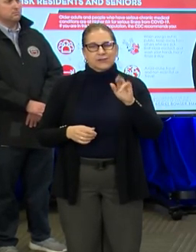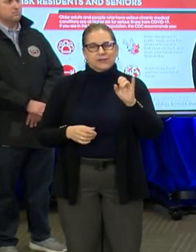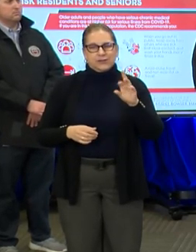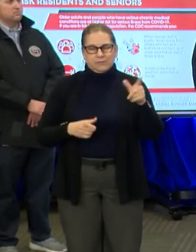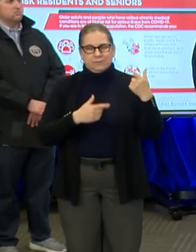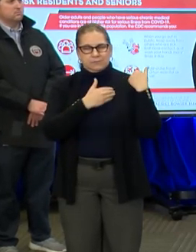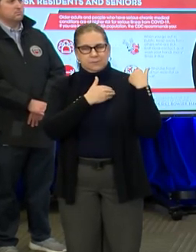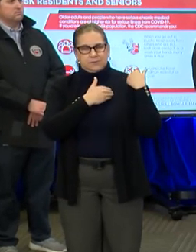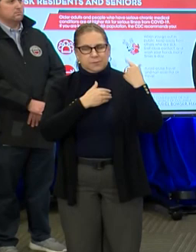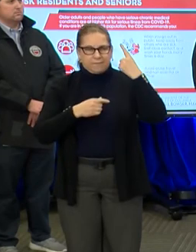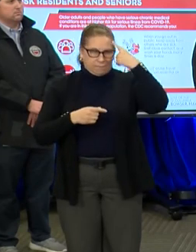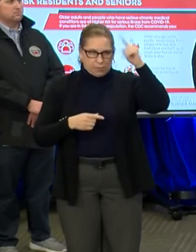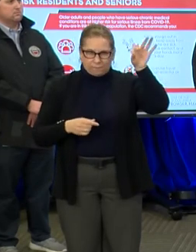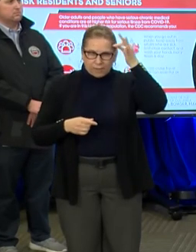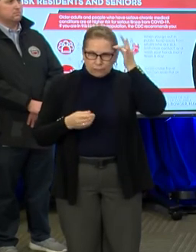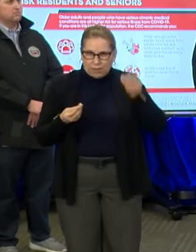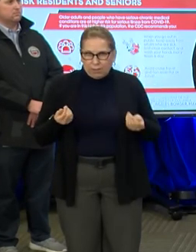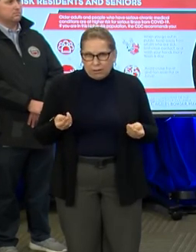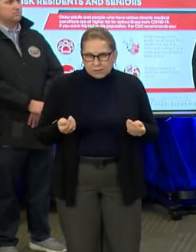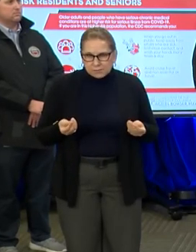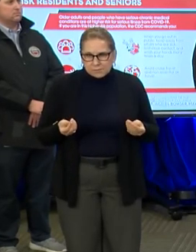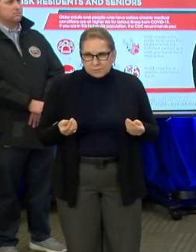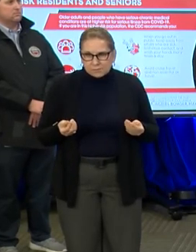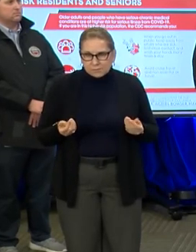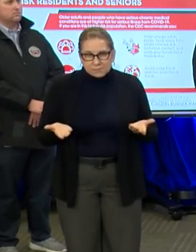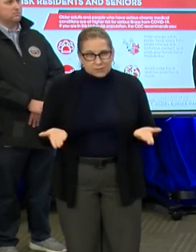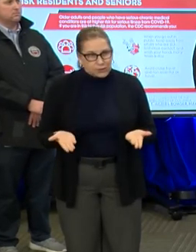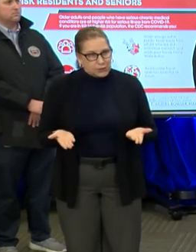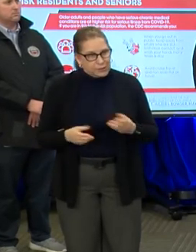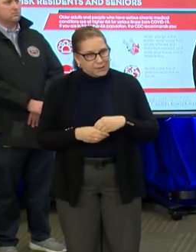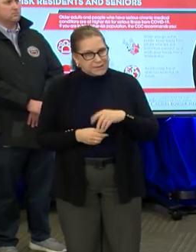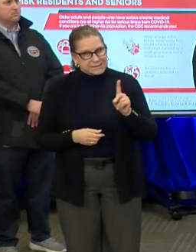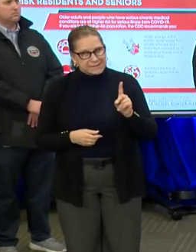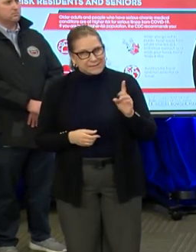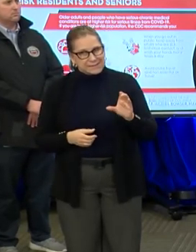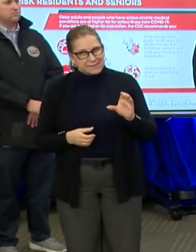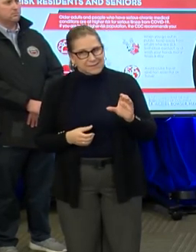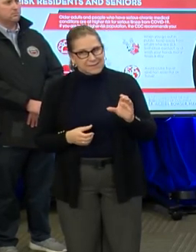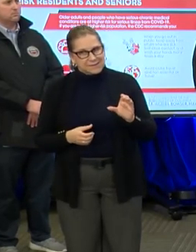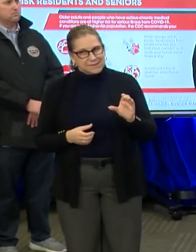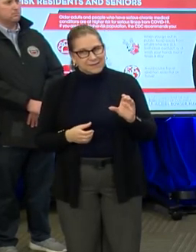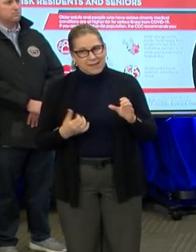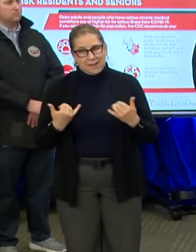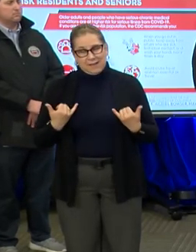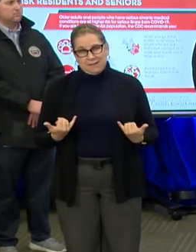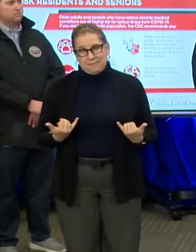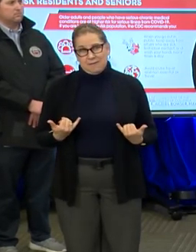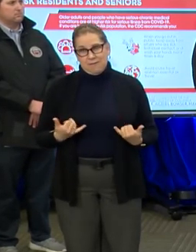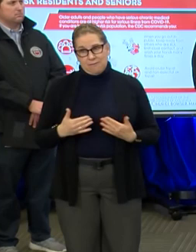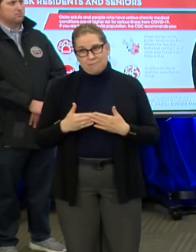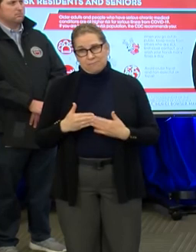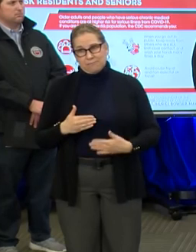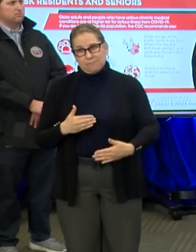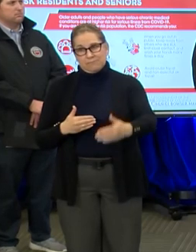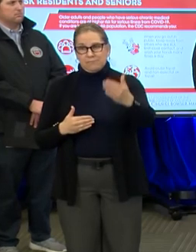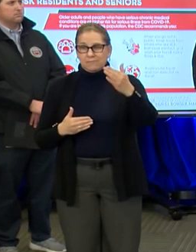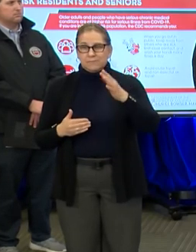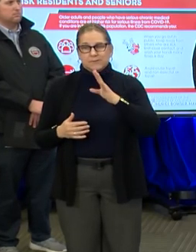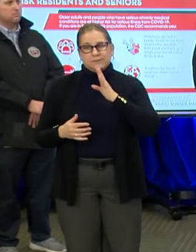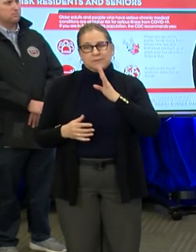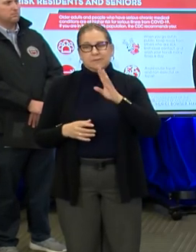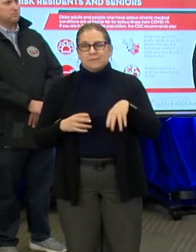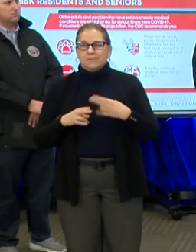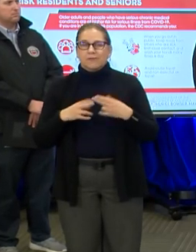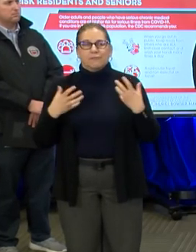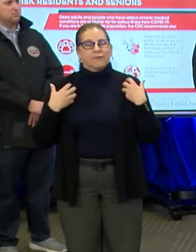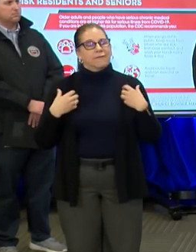our issues have been different. And I think moving forward, when we talk about the recovery, we will continue to make